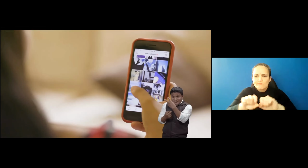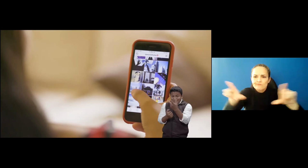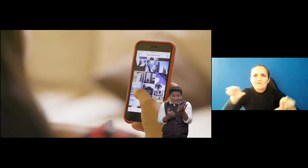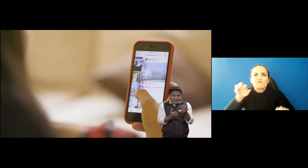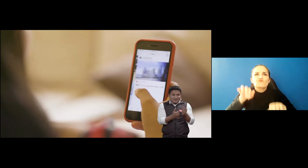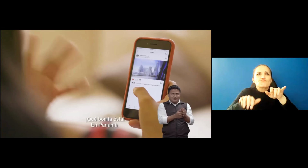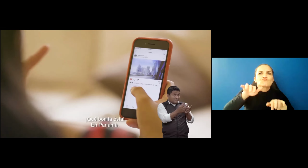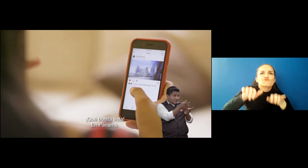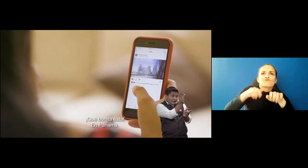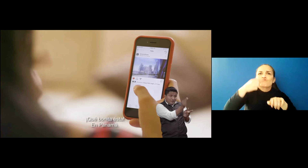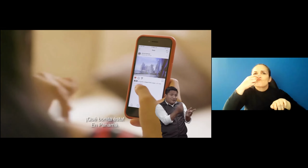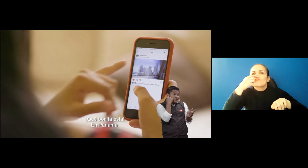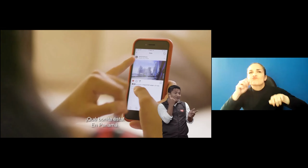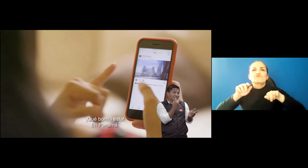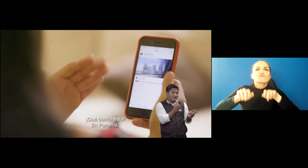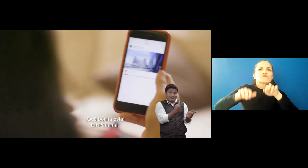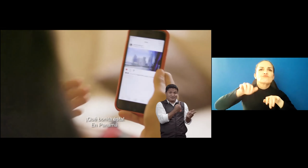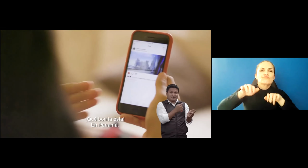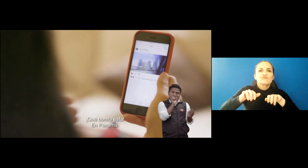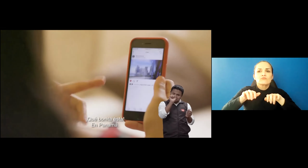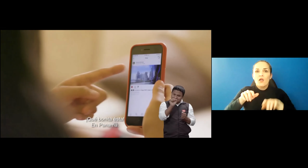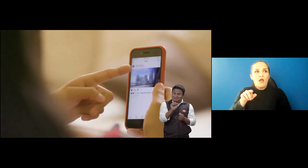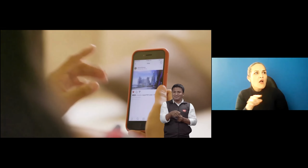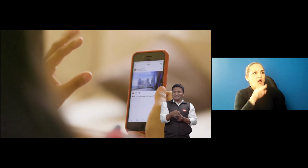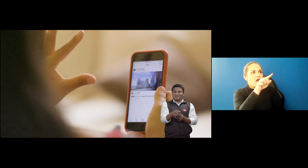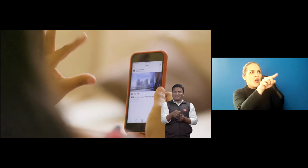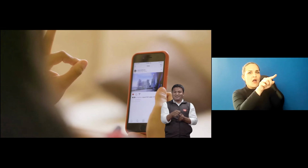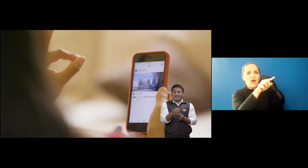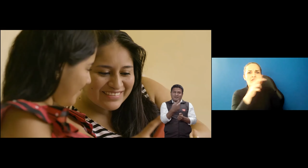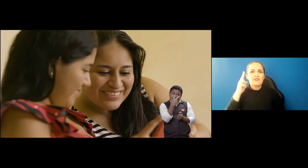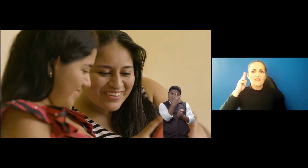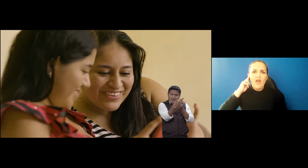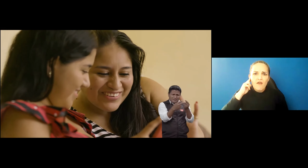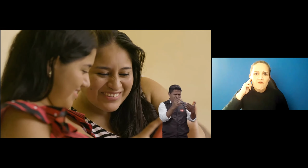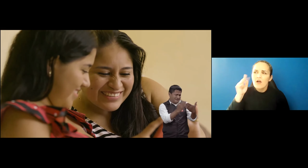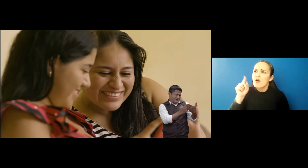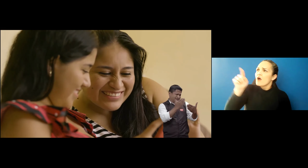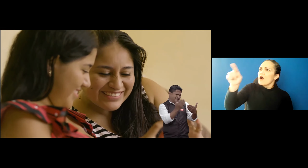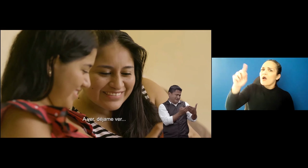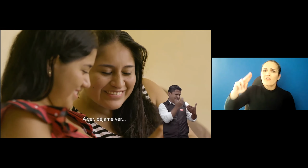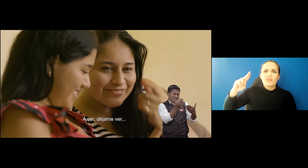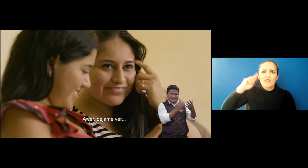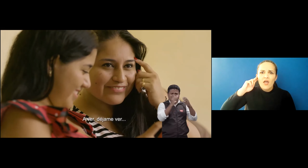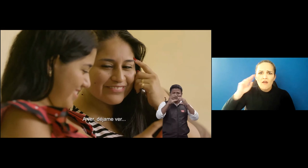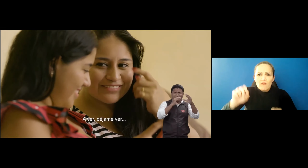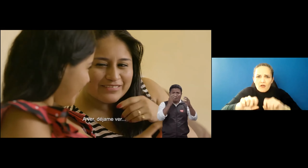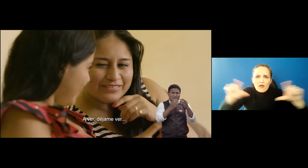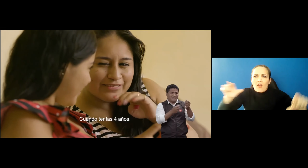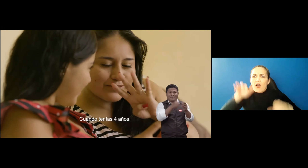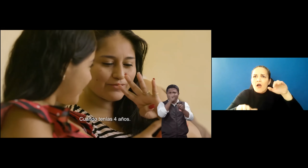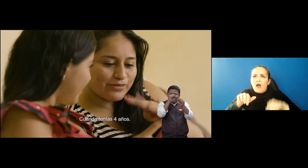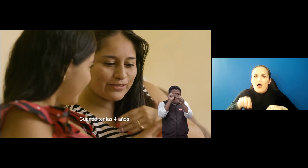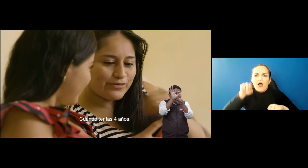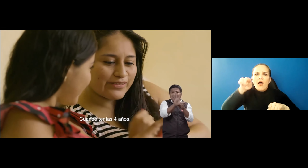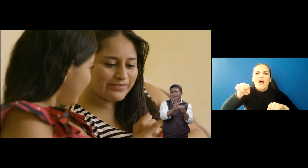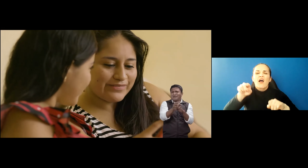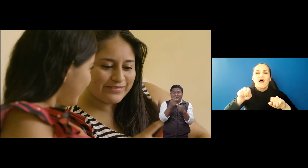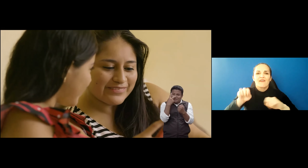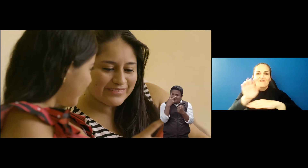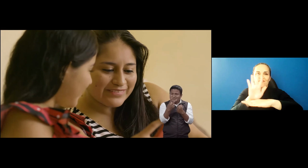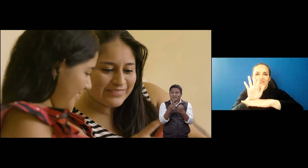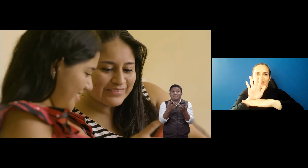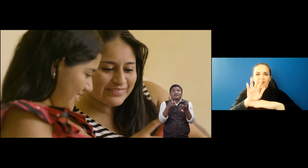isn't looking for someone to chat with, but she's looking for information. She tells me, look, I've found other deaf people, and she